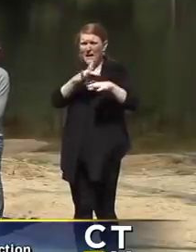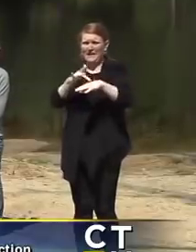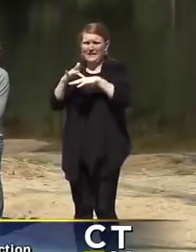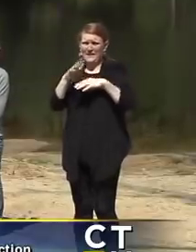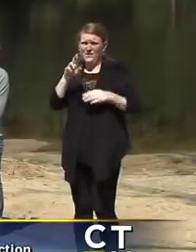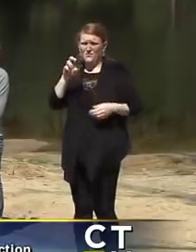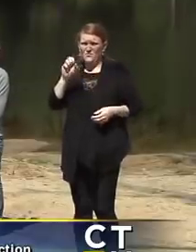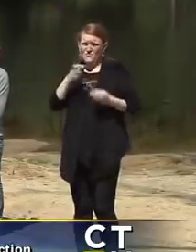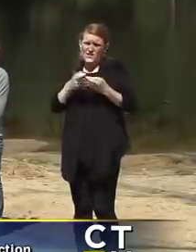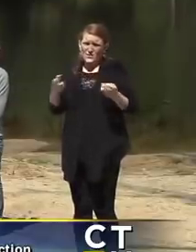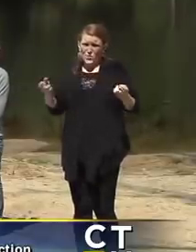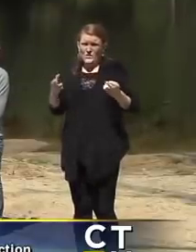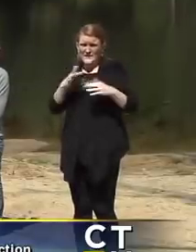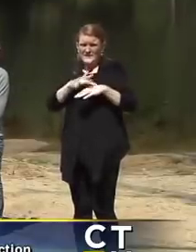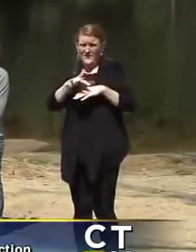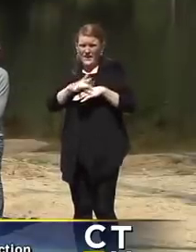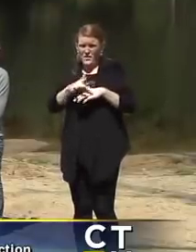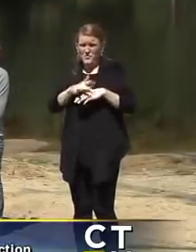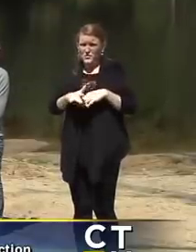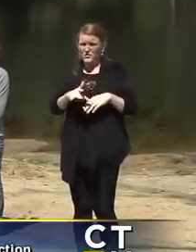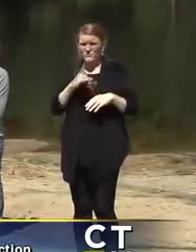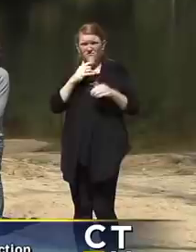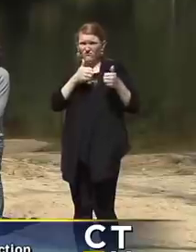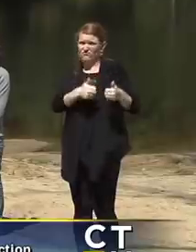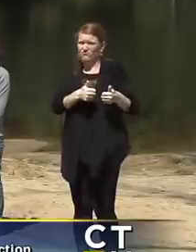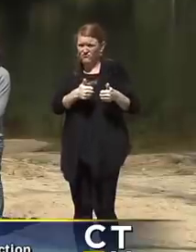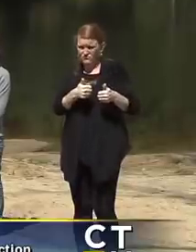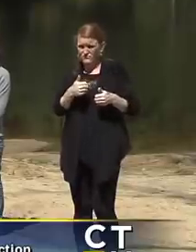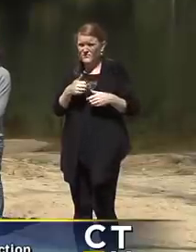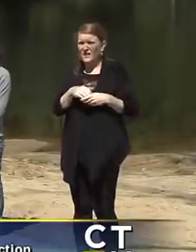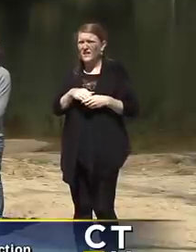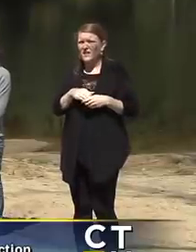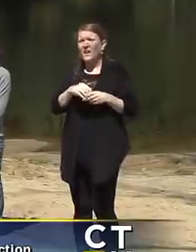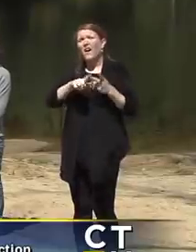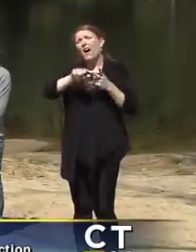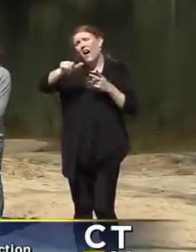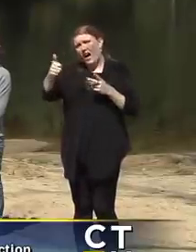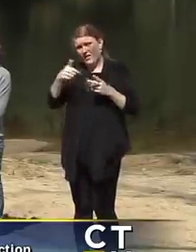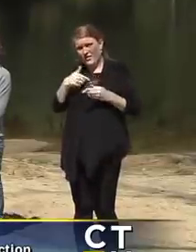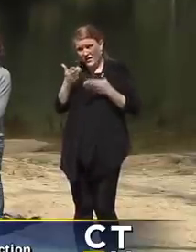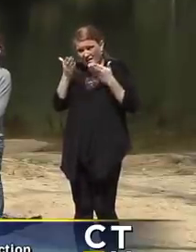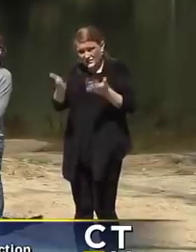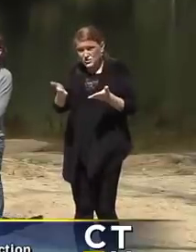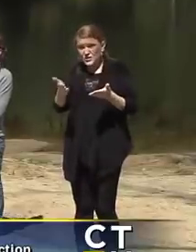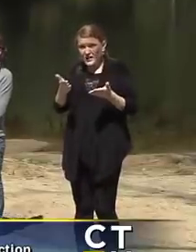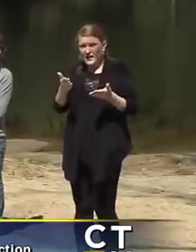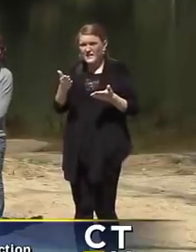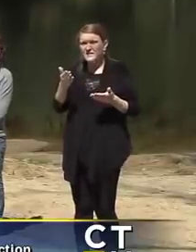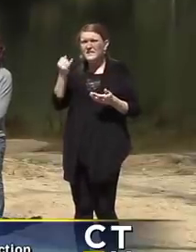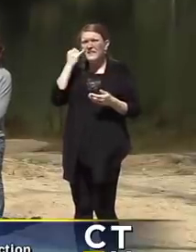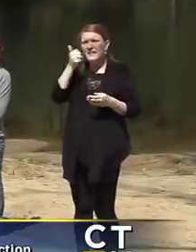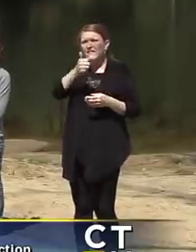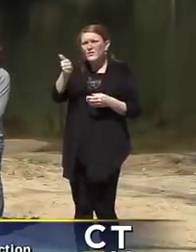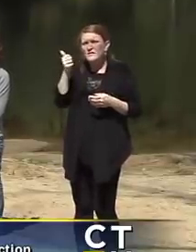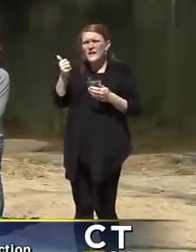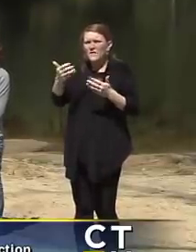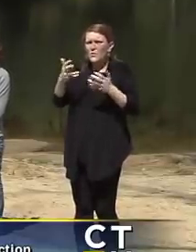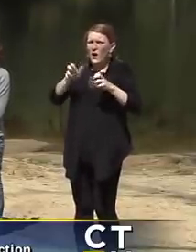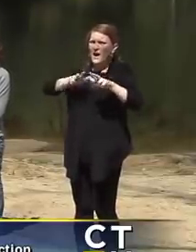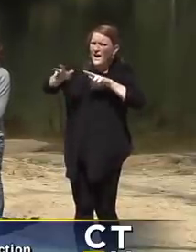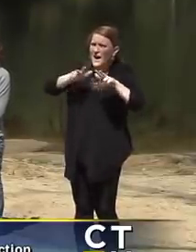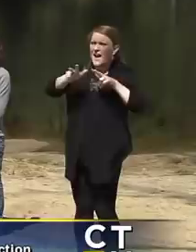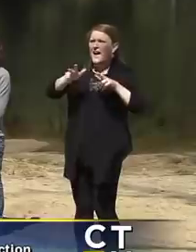Association. There are other resources. One of the things I would encourage people to do is, if you're looking for a trail to